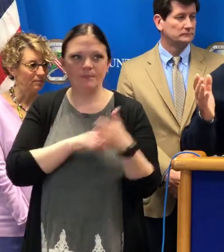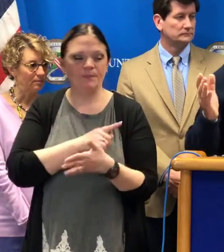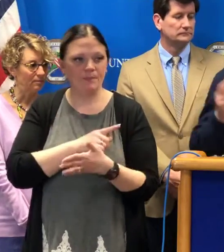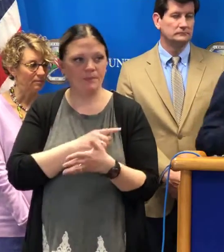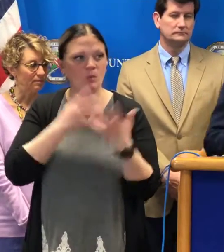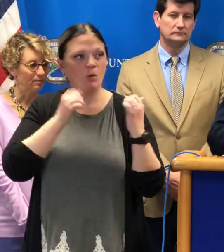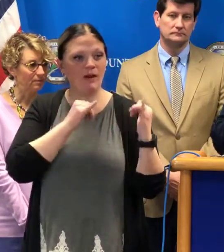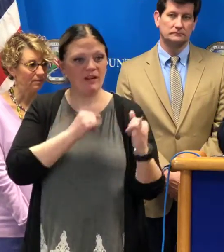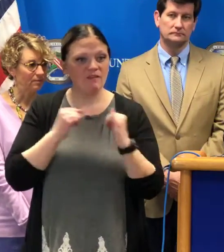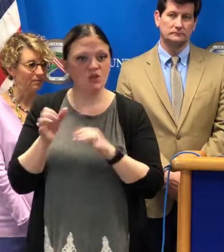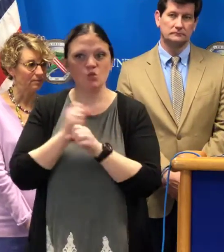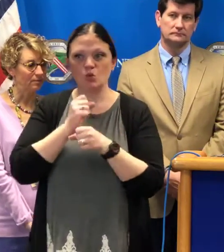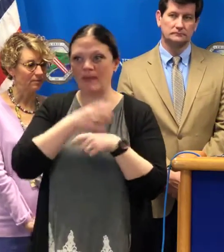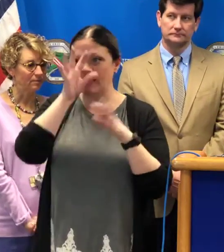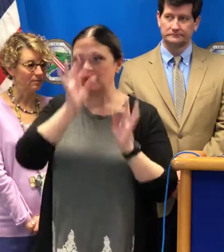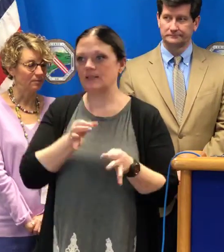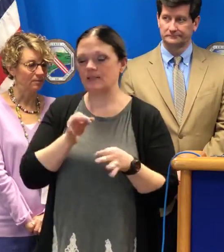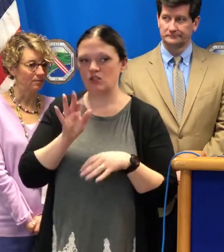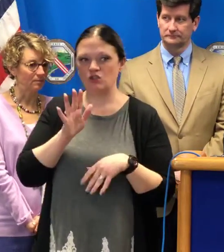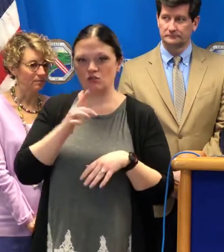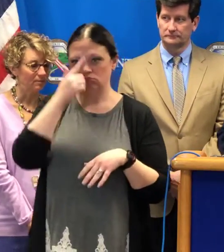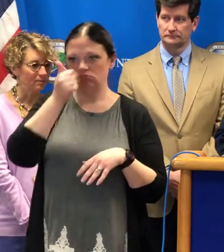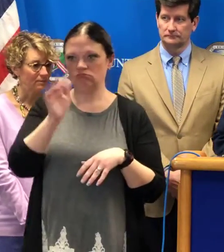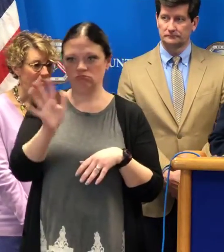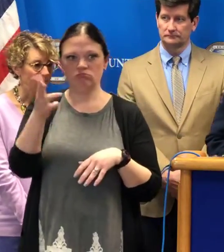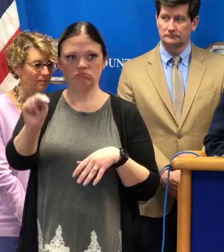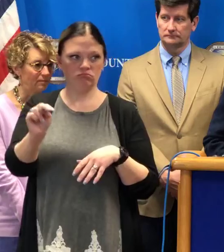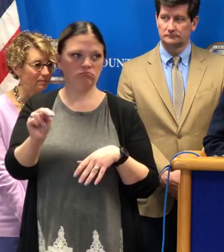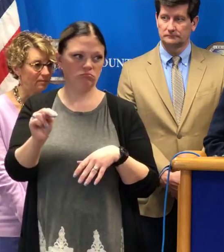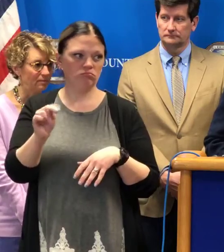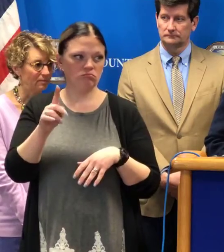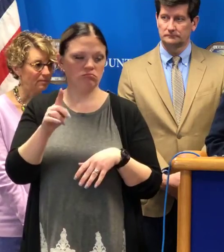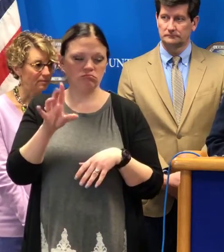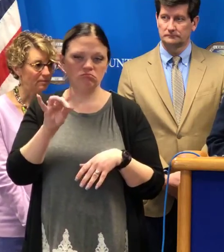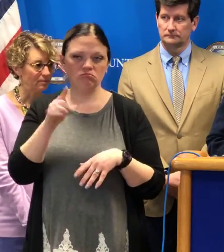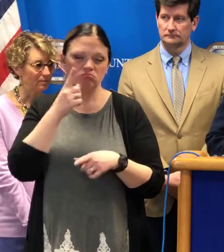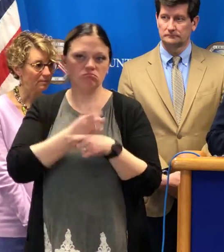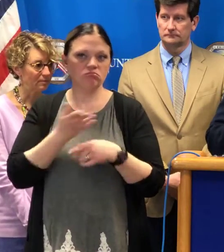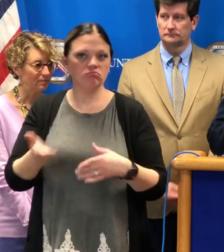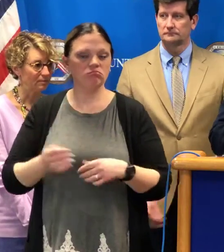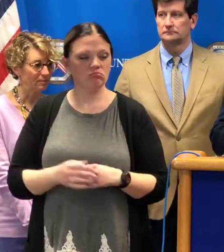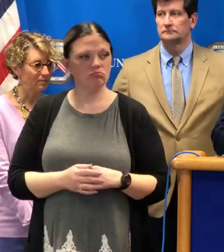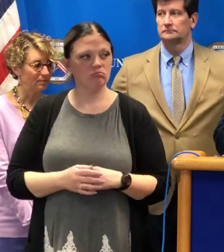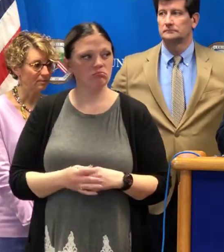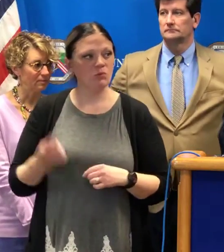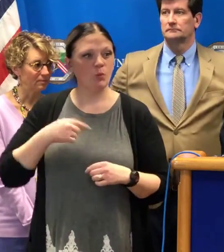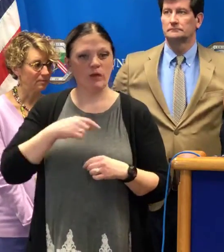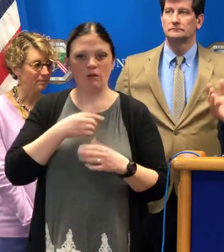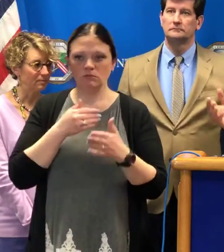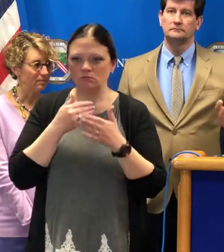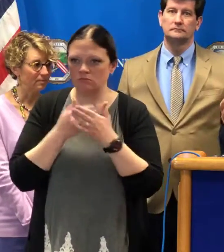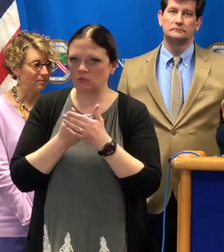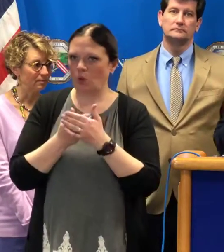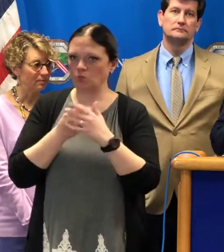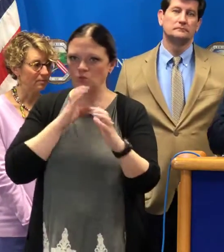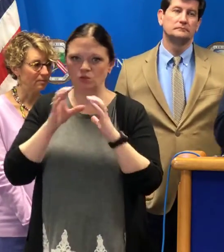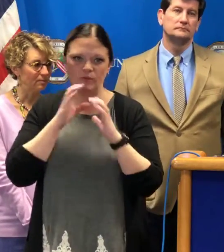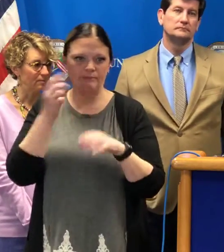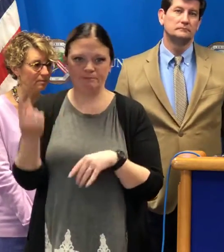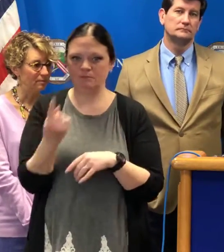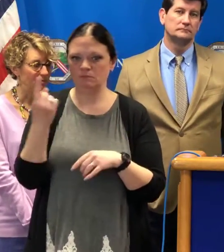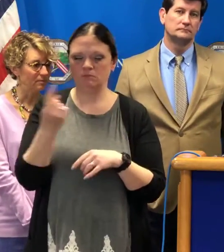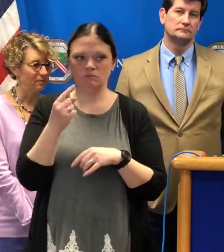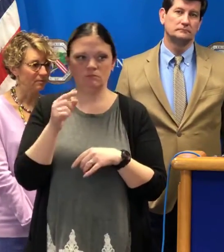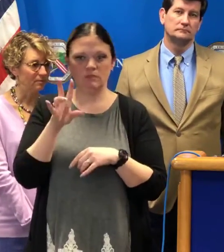the individuals to make that decision on their own, and they arrived at the right decision. We are in close communication, as we always are, whether